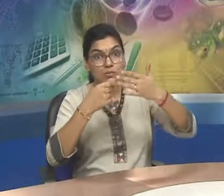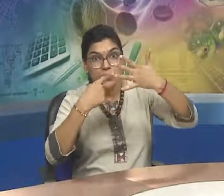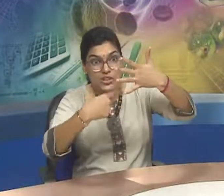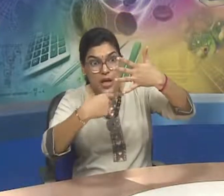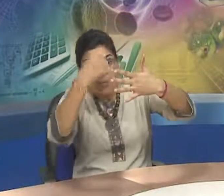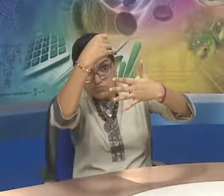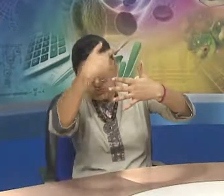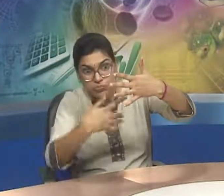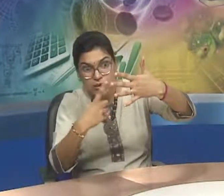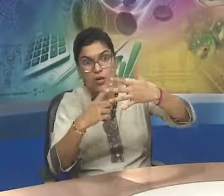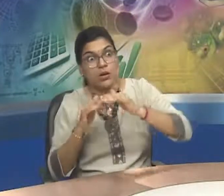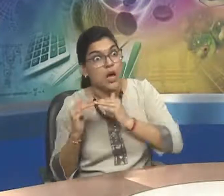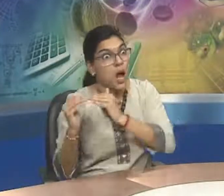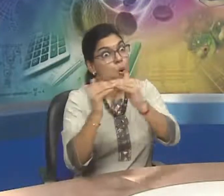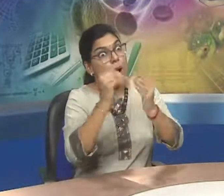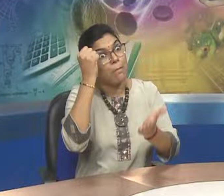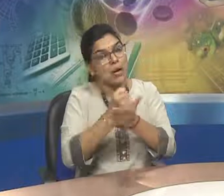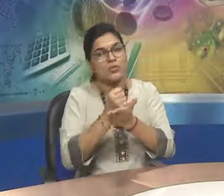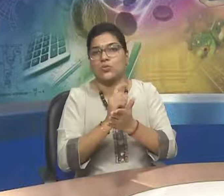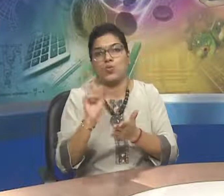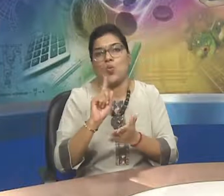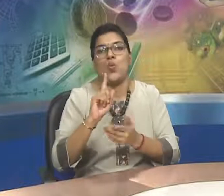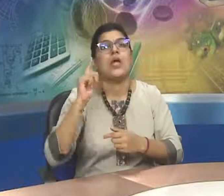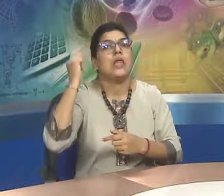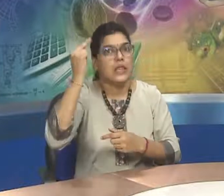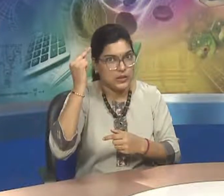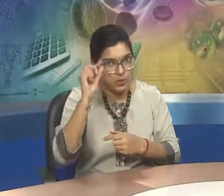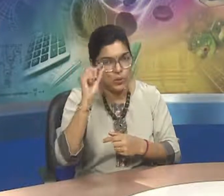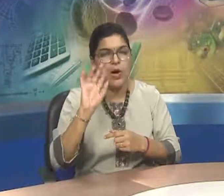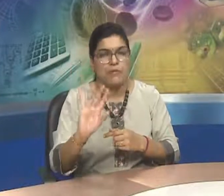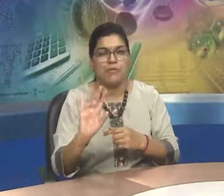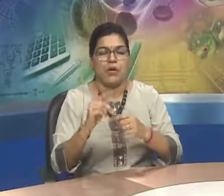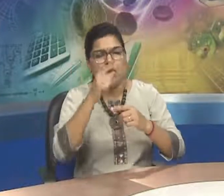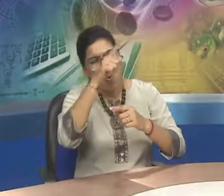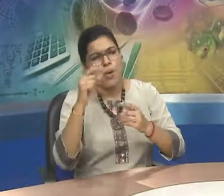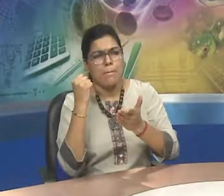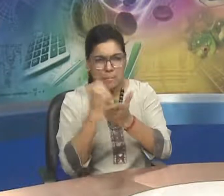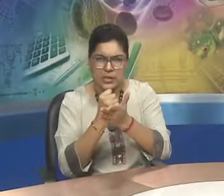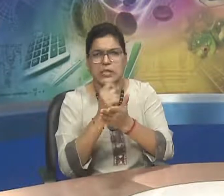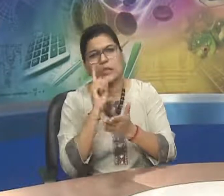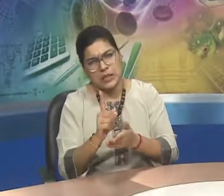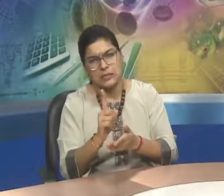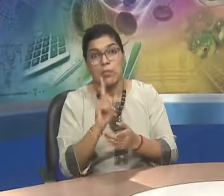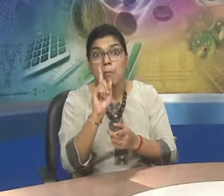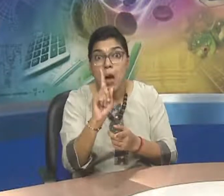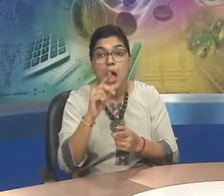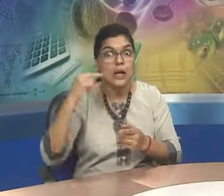safety of the state, there are basically 6 fundamental rights,